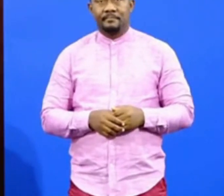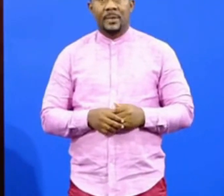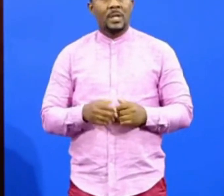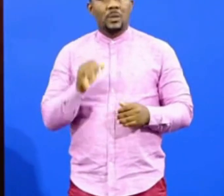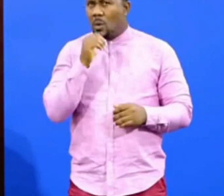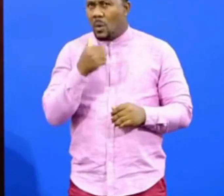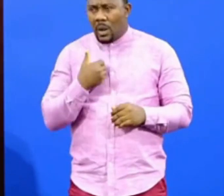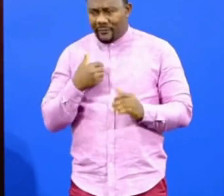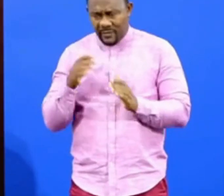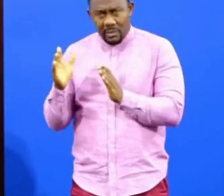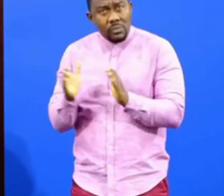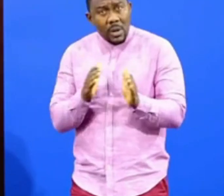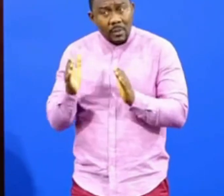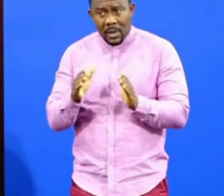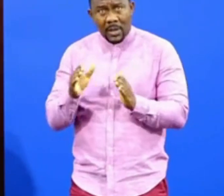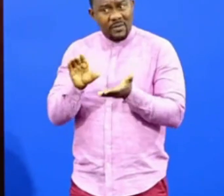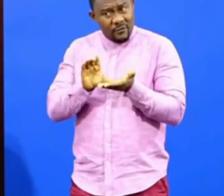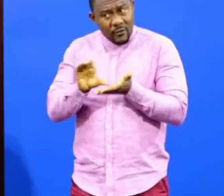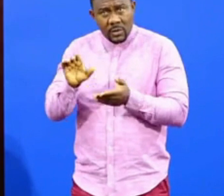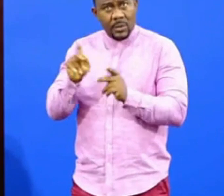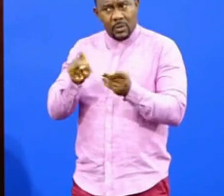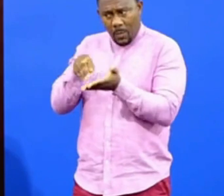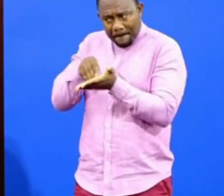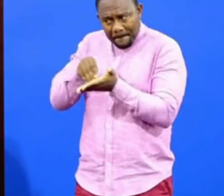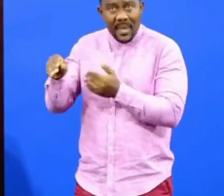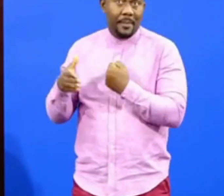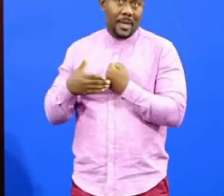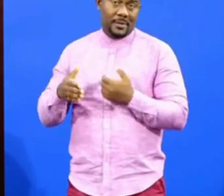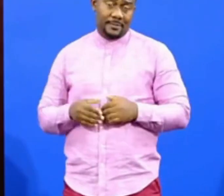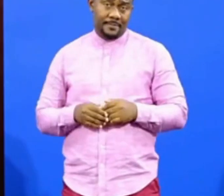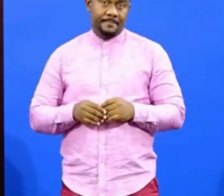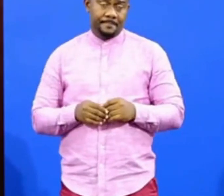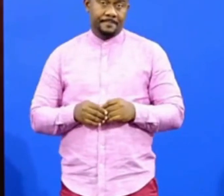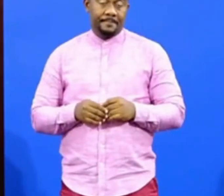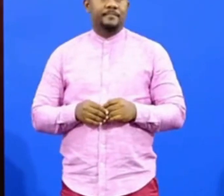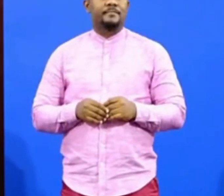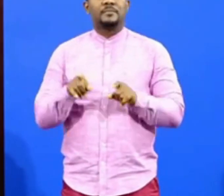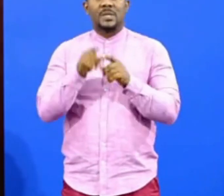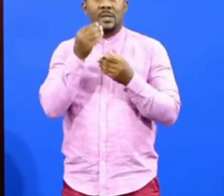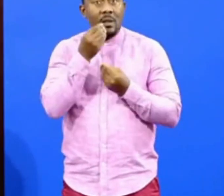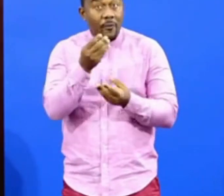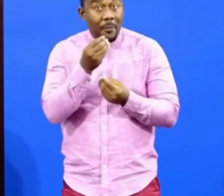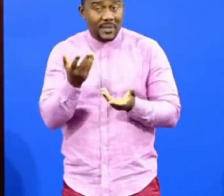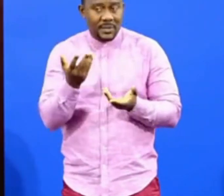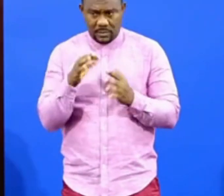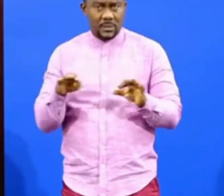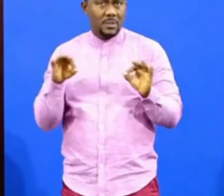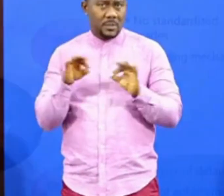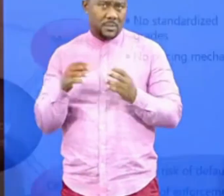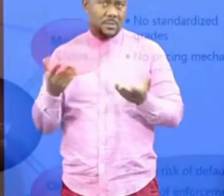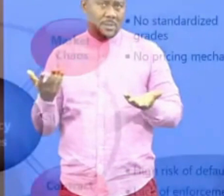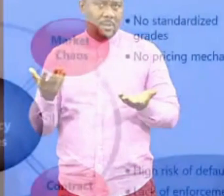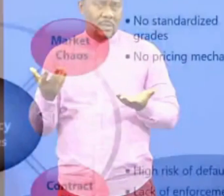to enforce these contracts. And then finally, we talk about information asymmetry. So this really means that there's absence